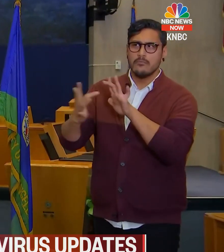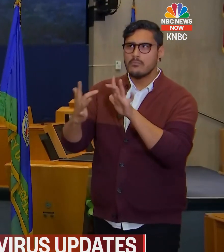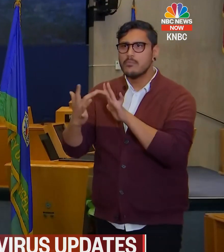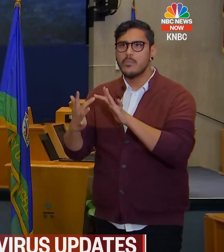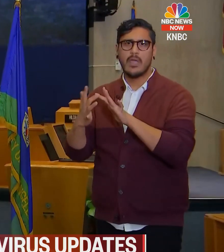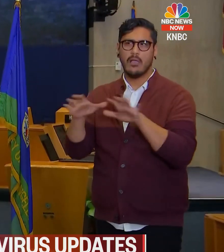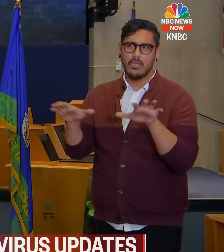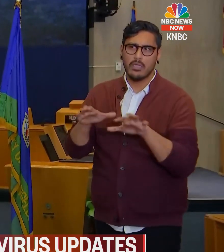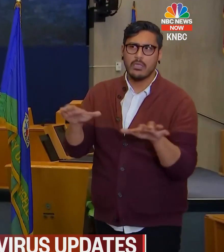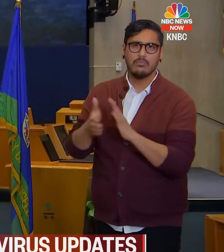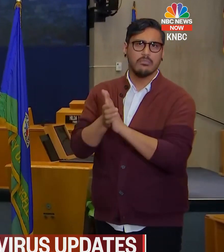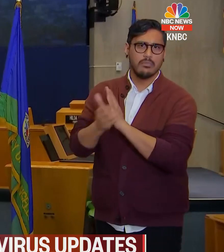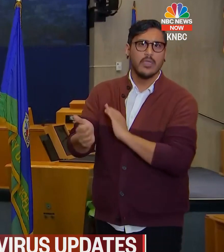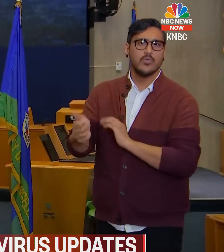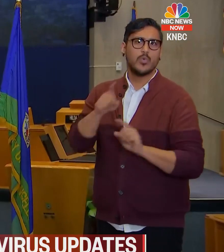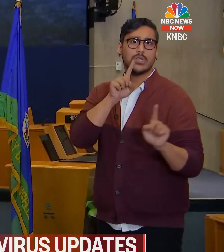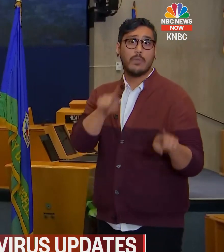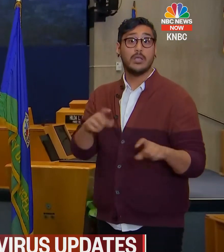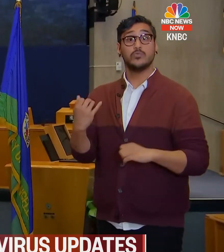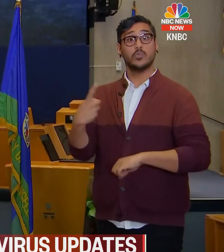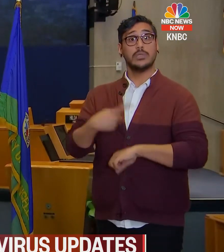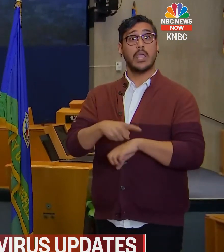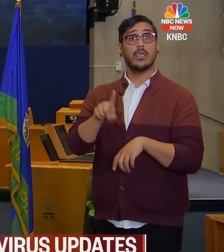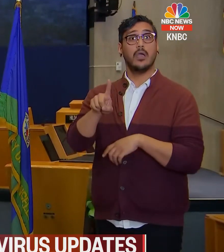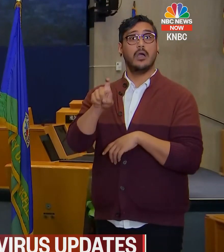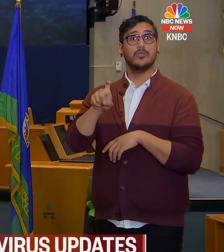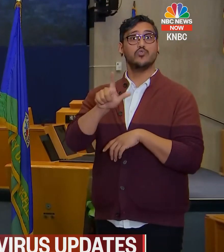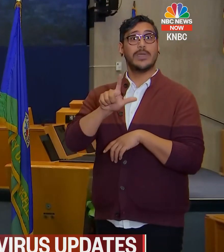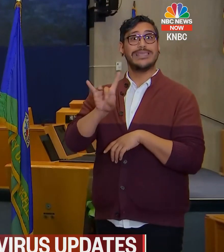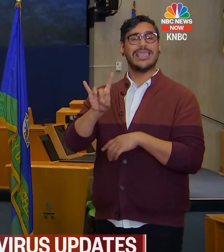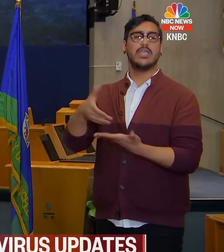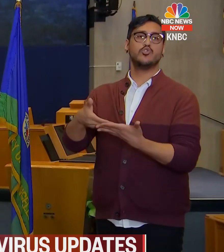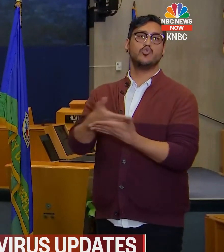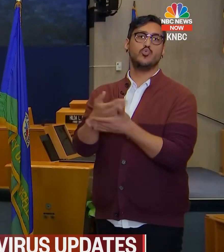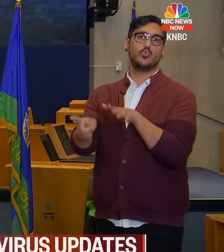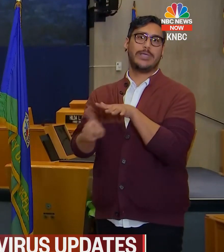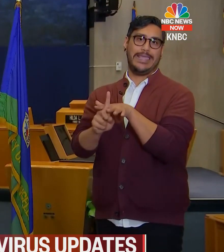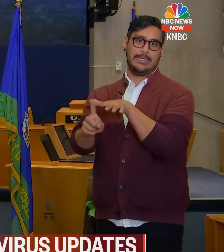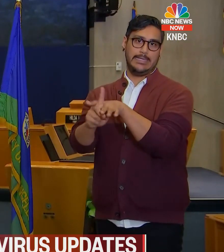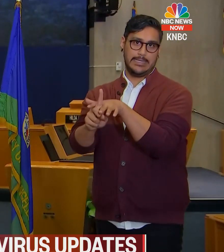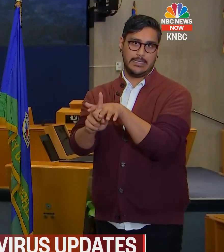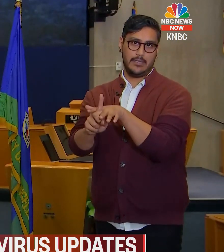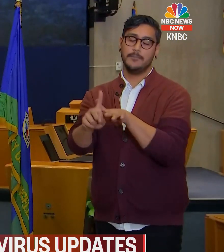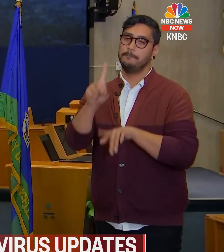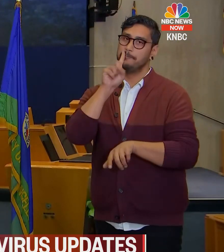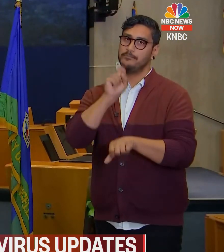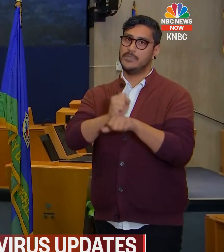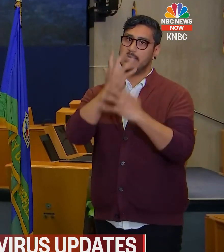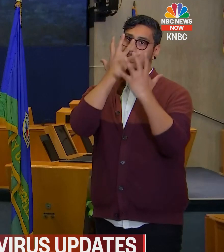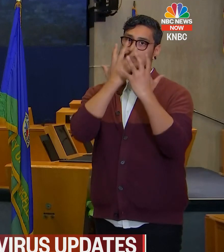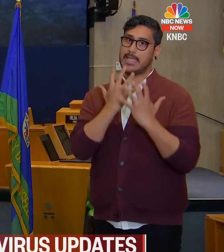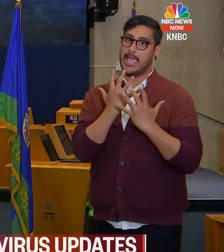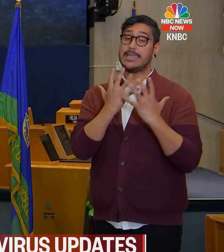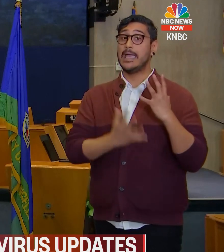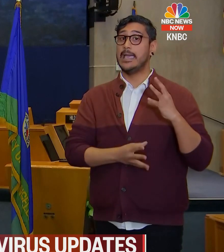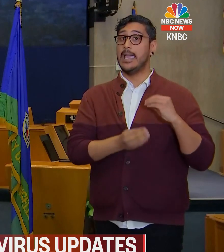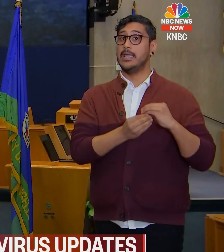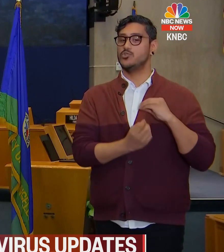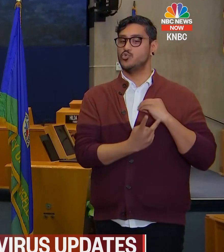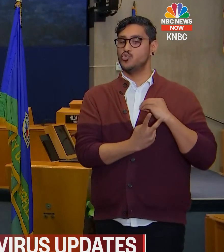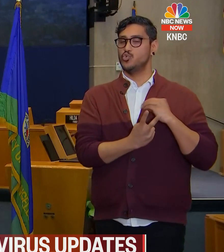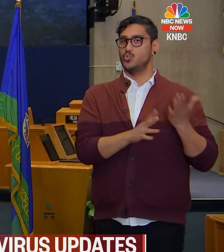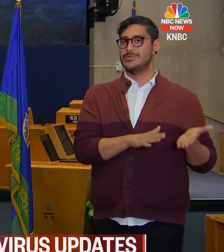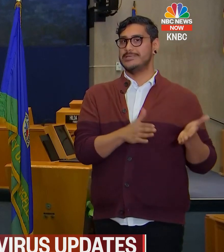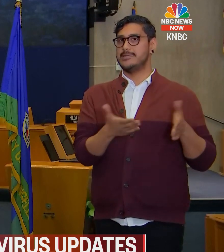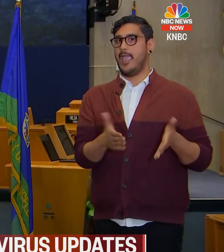response. Today we're reporting 128 new cases, and I'm really sad to report an additional 2